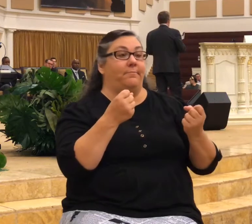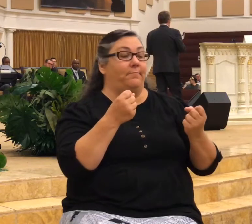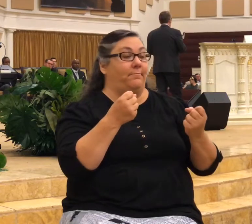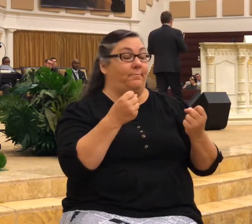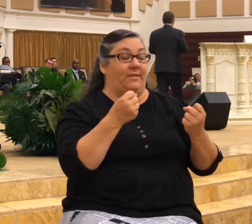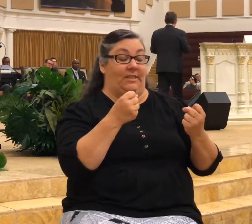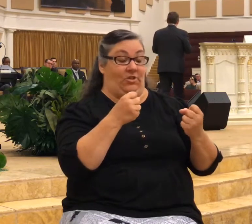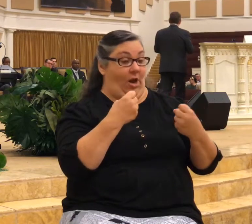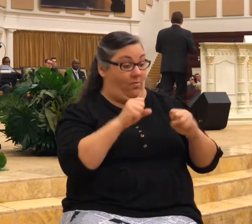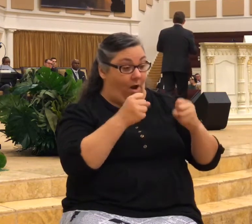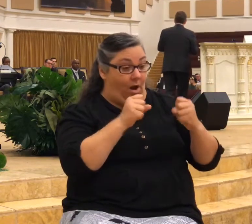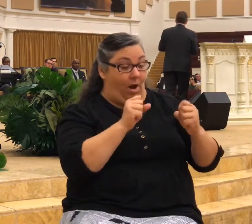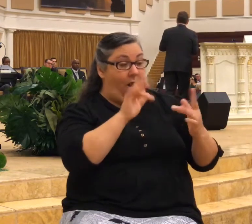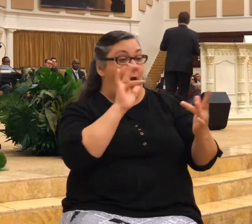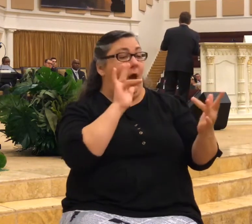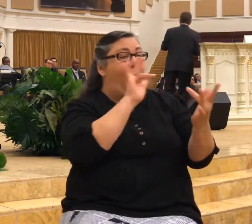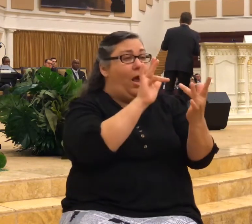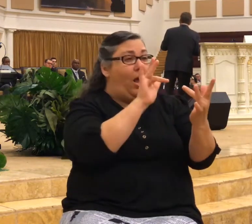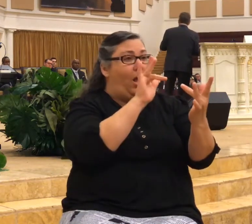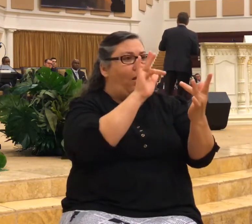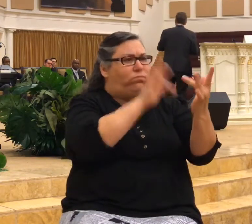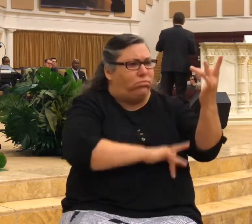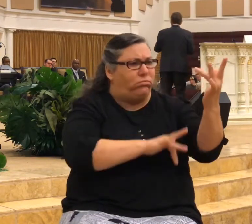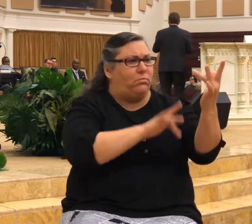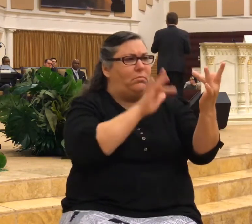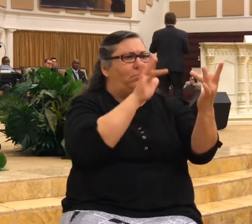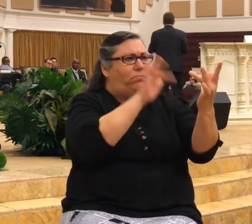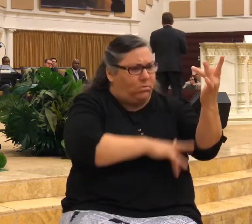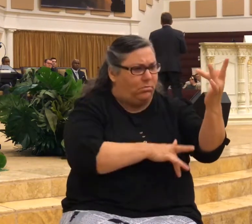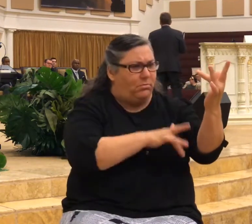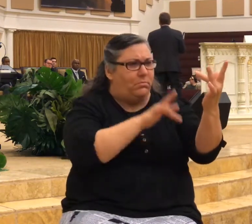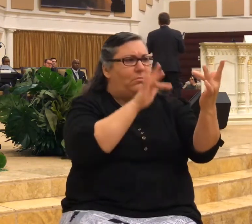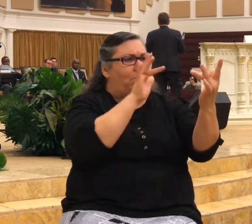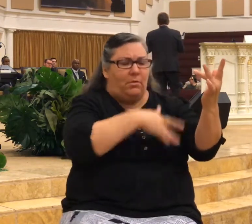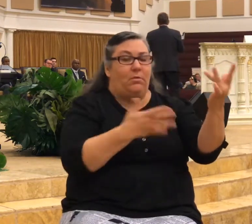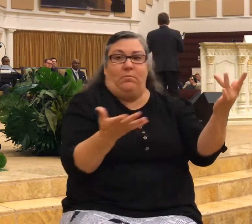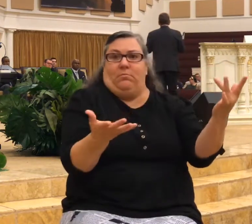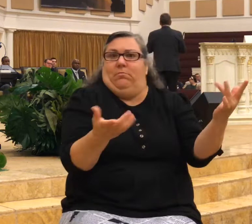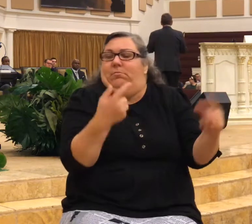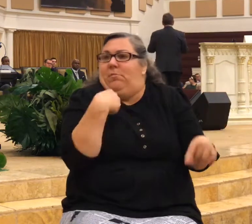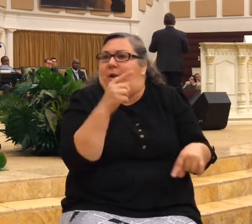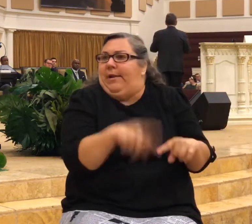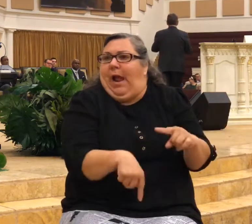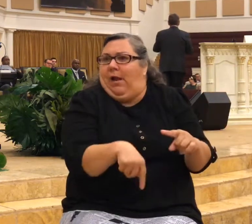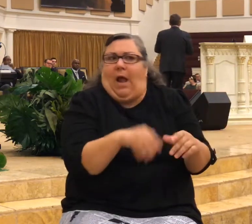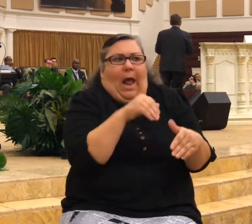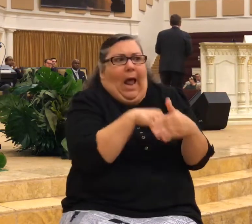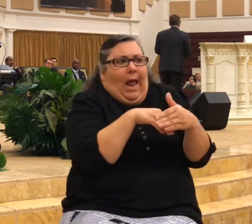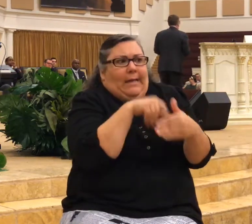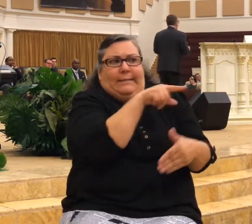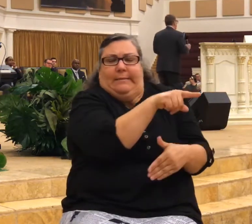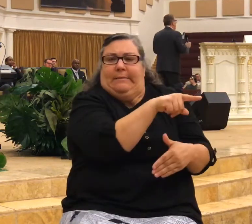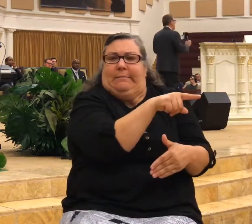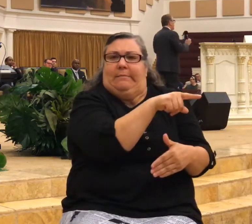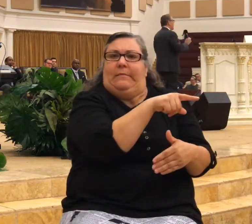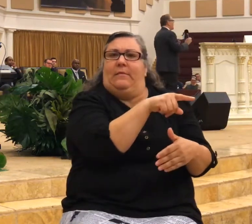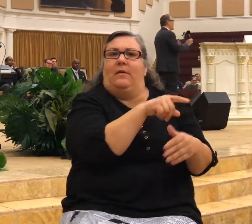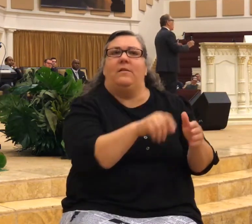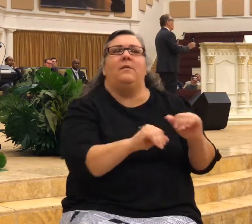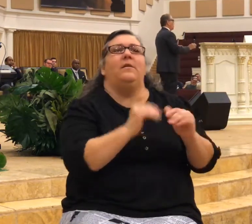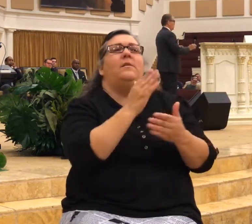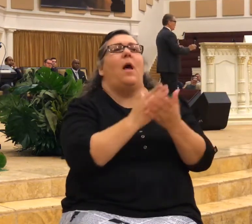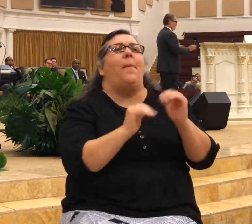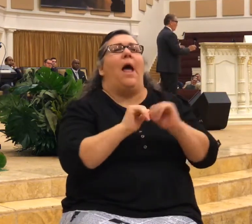ways. Nothing happened because I couldn't get through. And somehow or other, I discovered